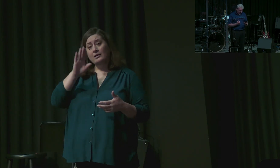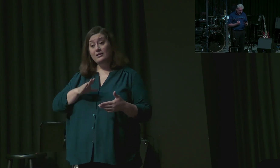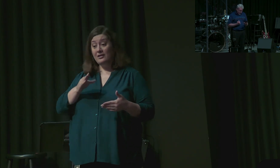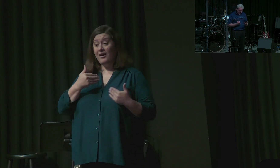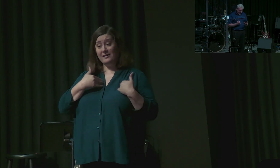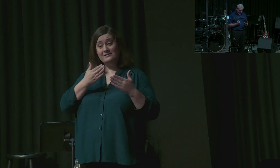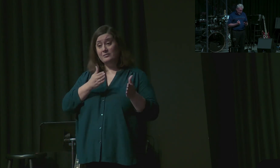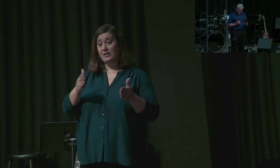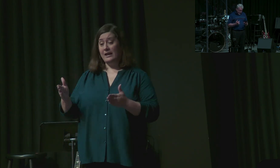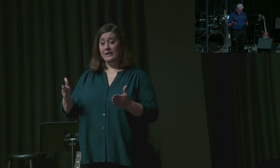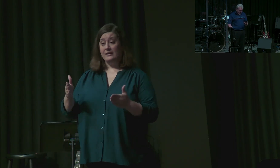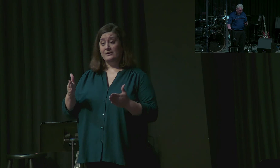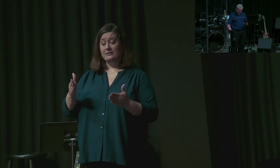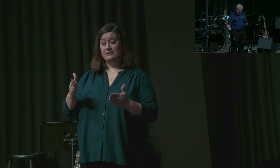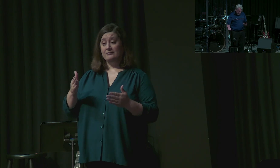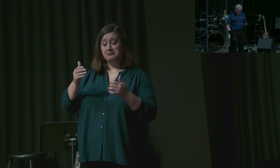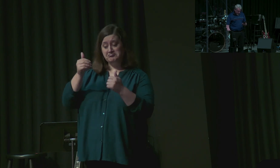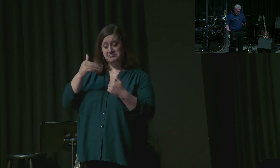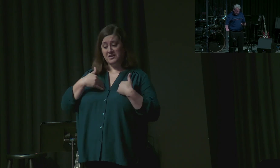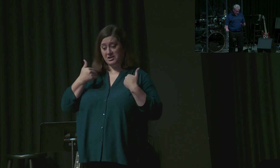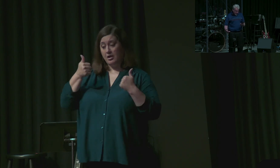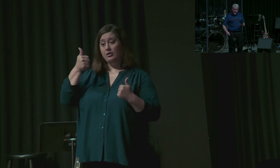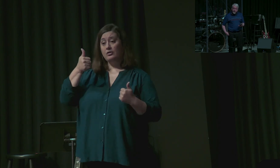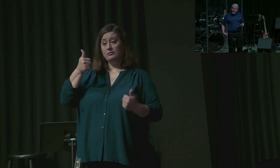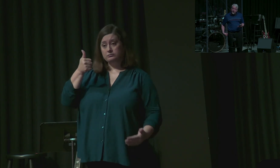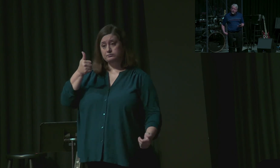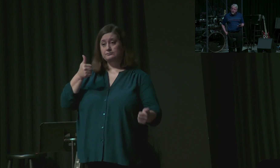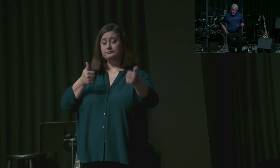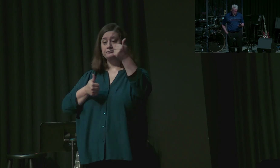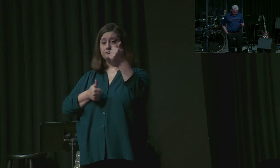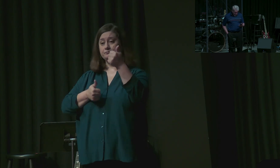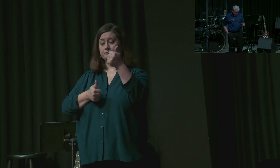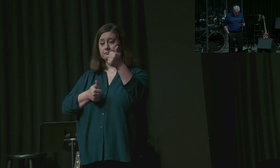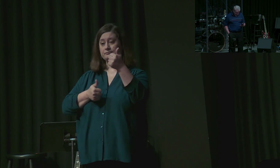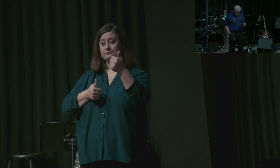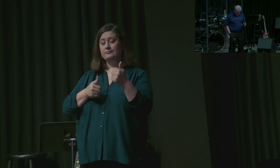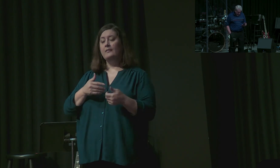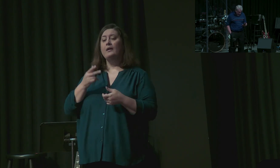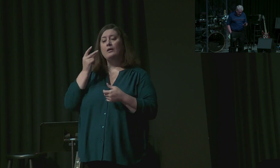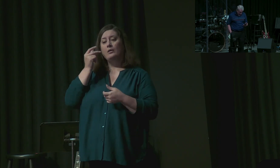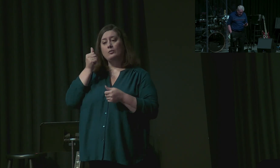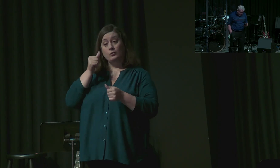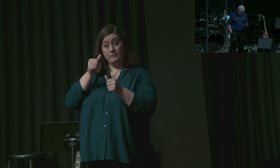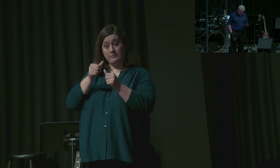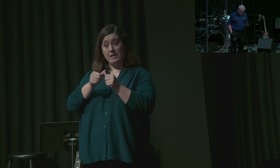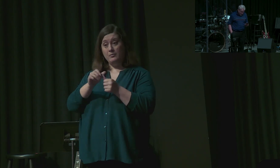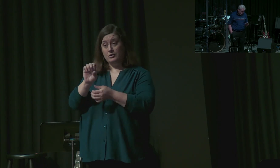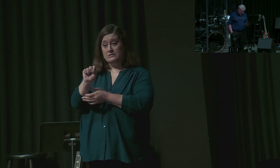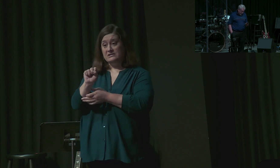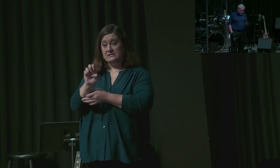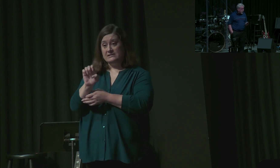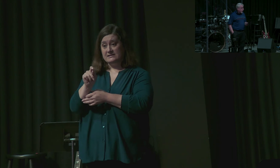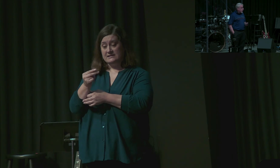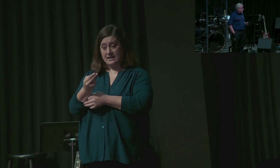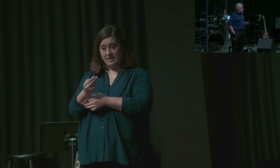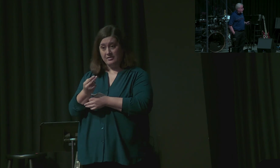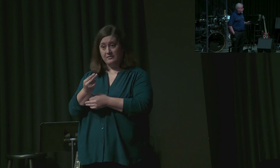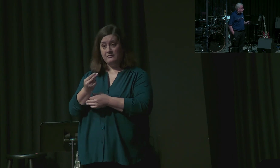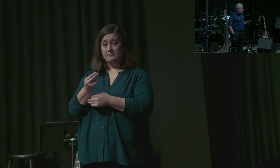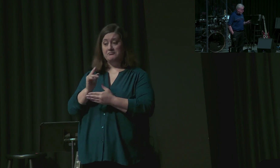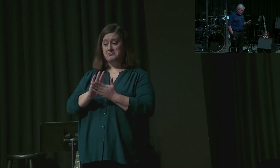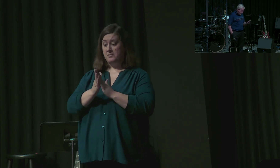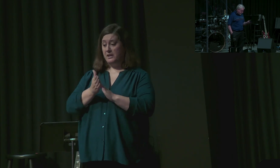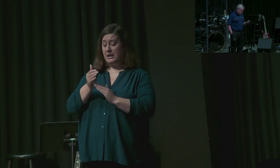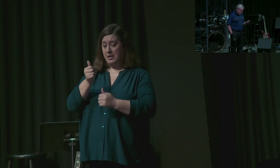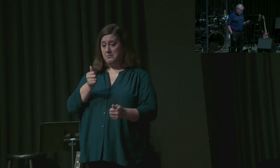elder. We saw this in Genesis with Seth over Cain. Isaac is the true son over